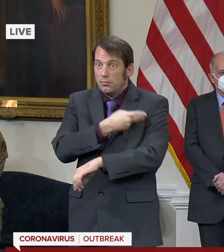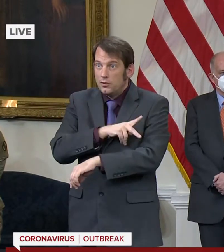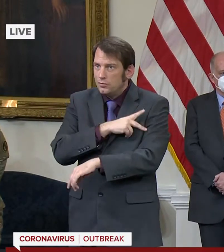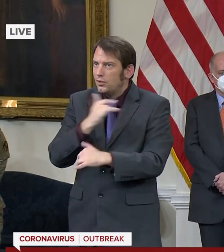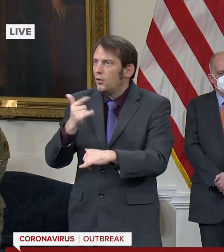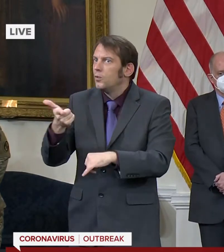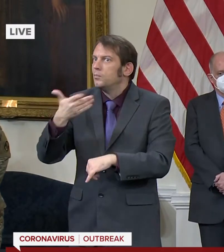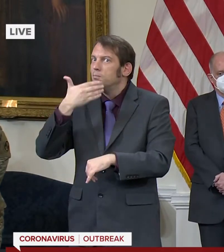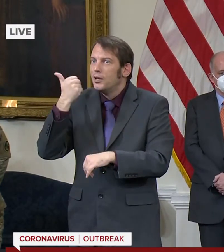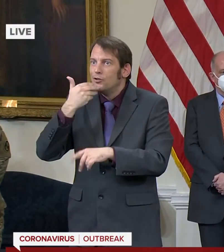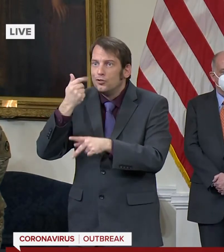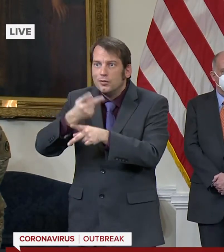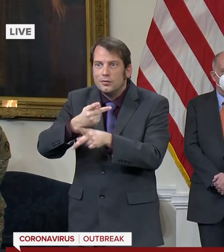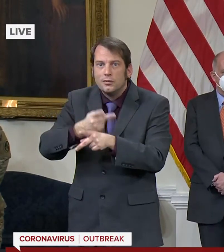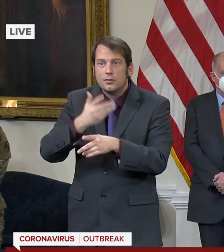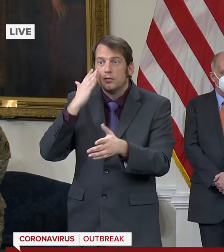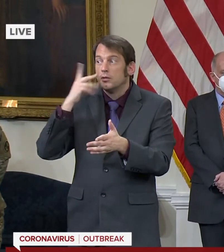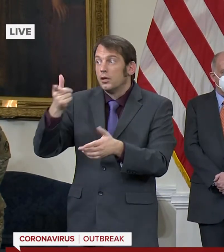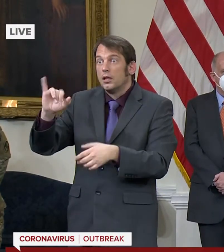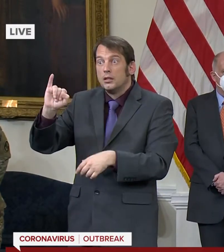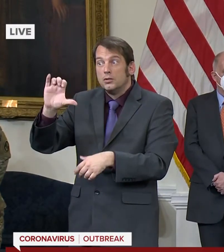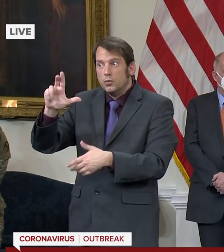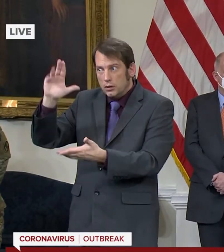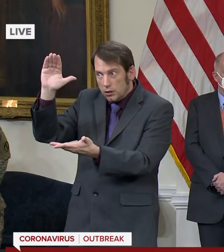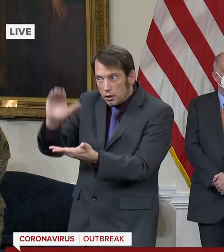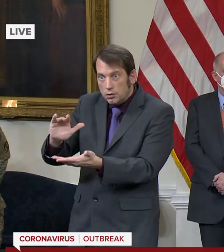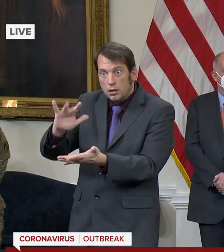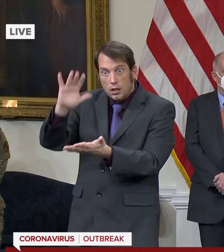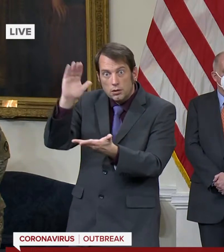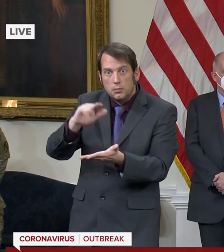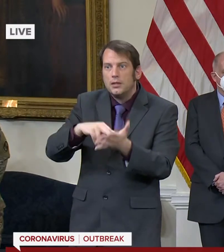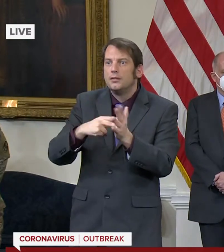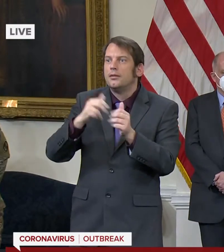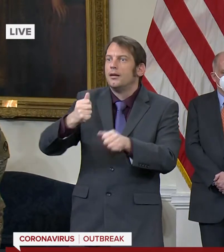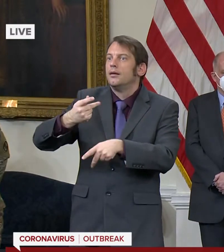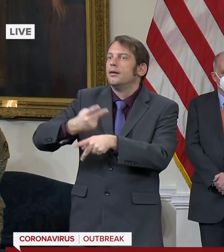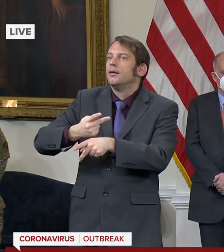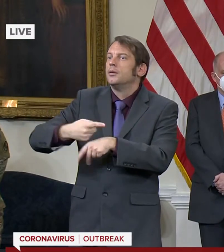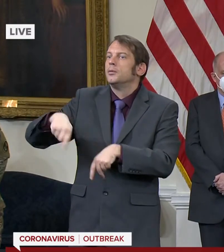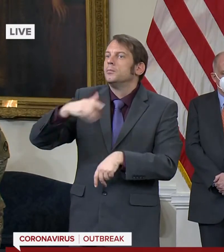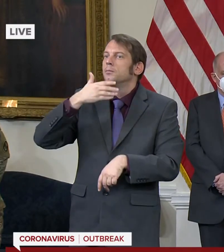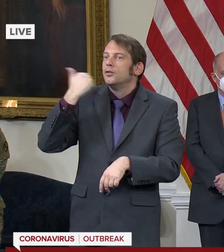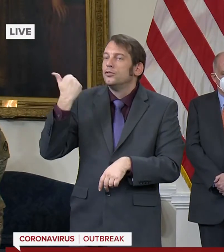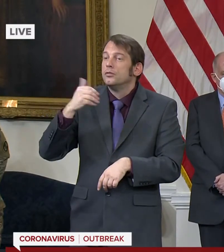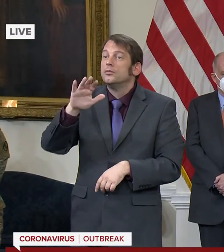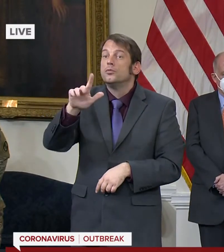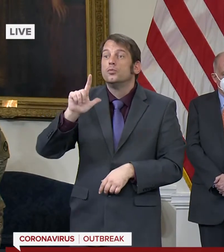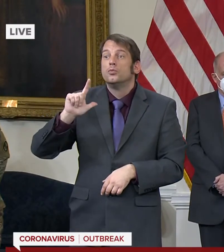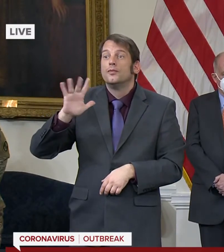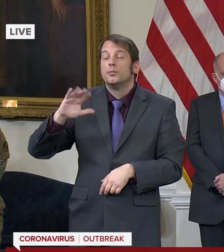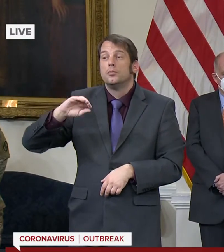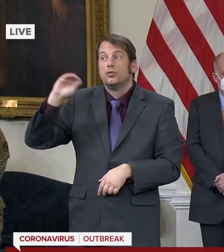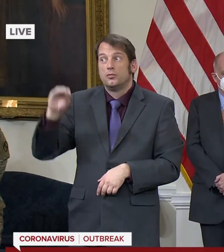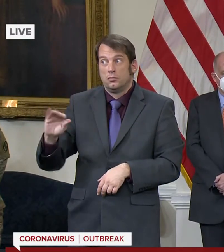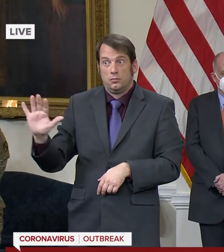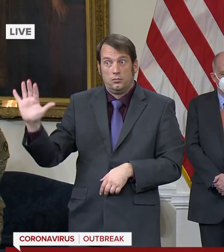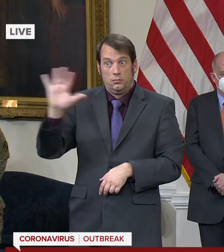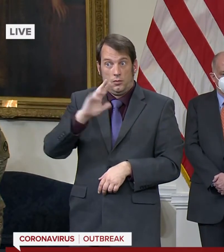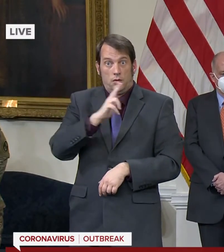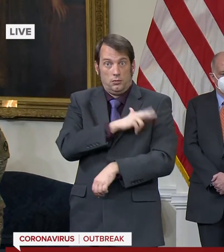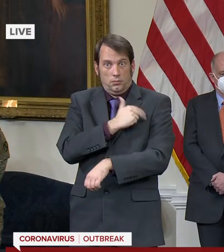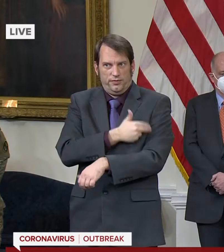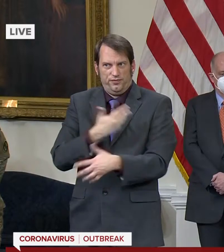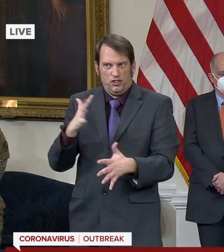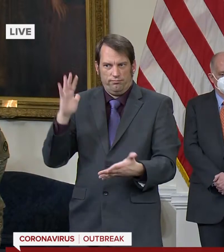care units. During this most recent surge, less than 25% of hospitalized patients required ICU-level care, compared to 40%